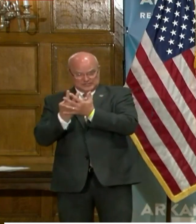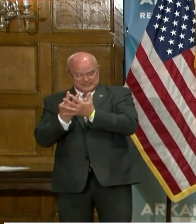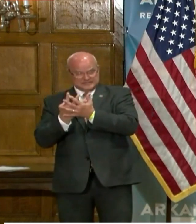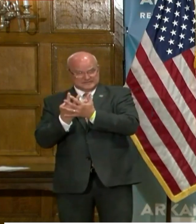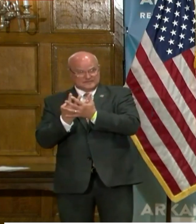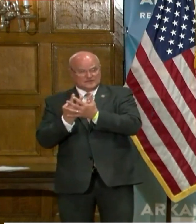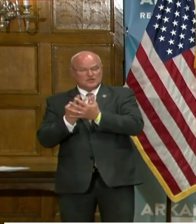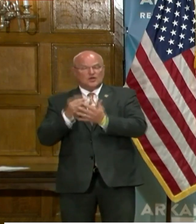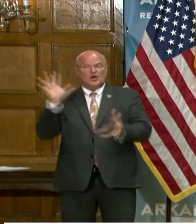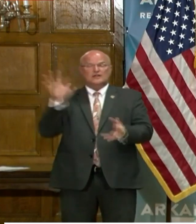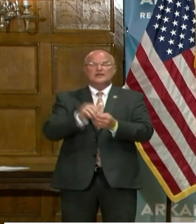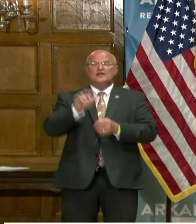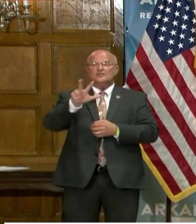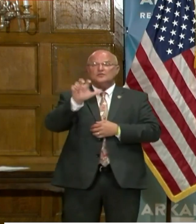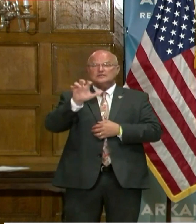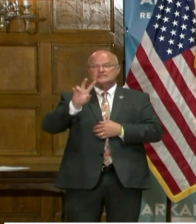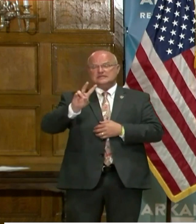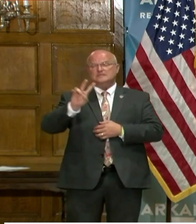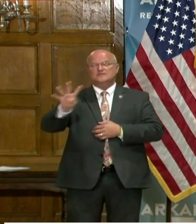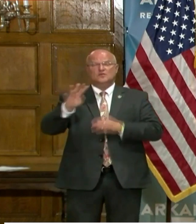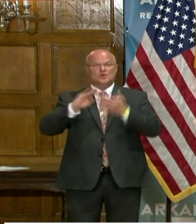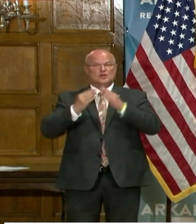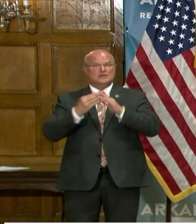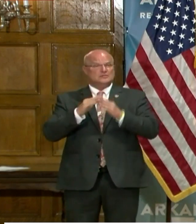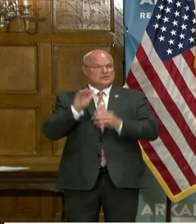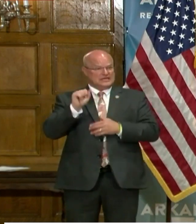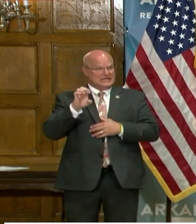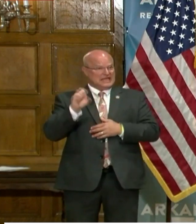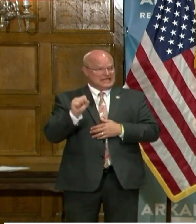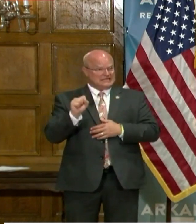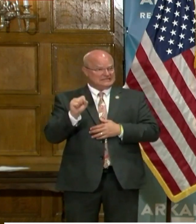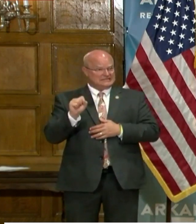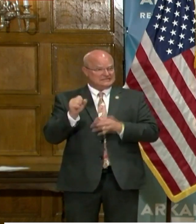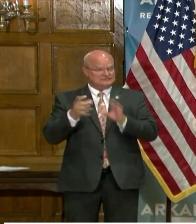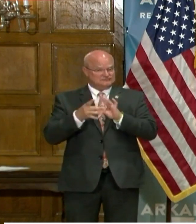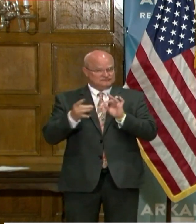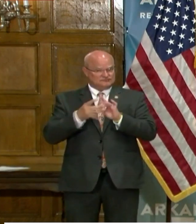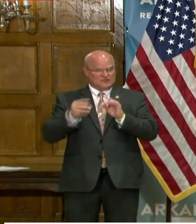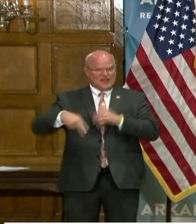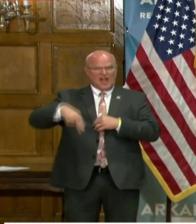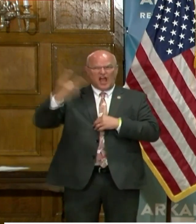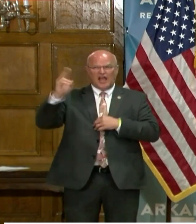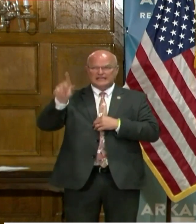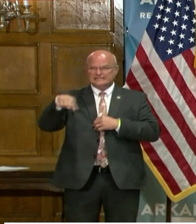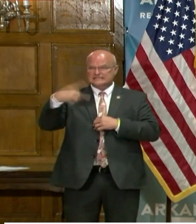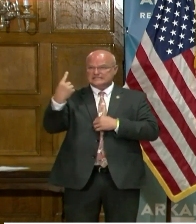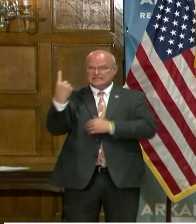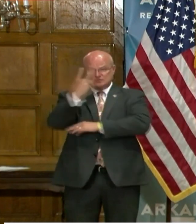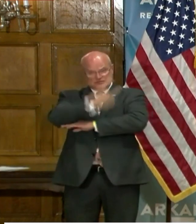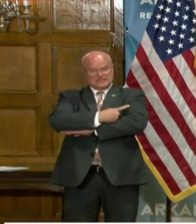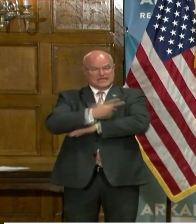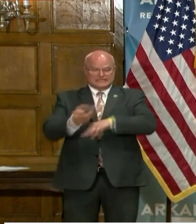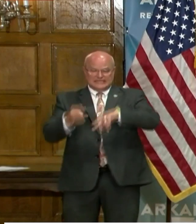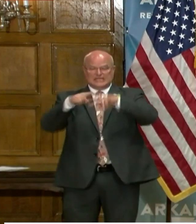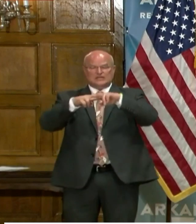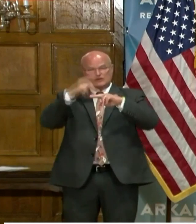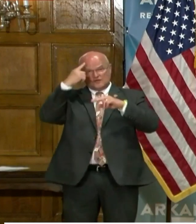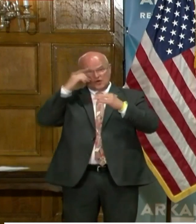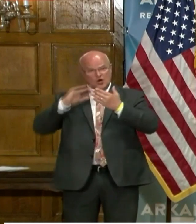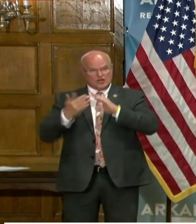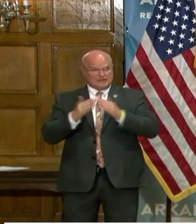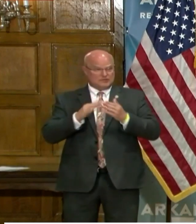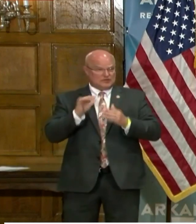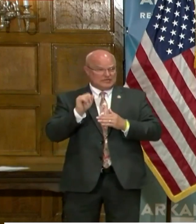so 374 community cases, which the Governor's already mentioned is our highest single daily increase for